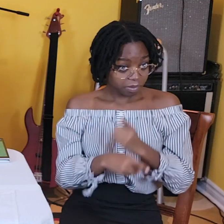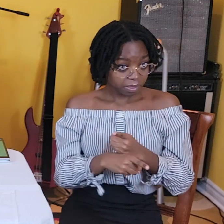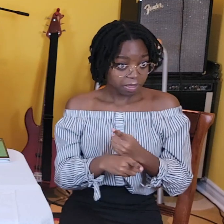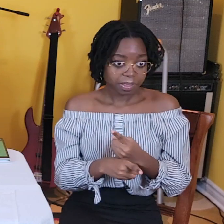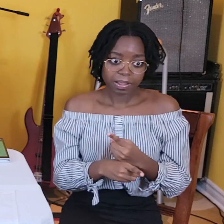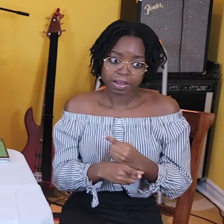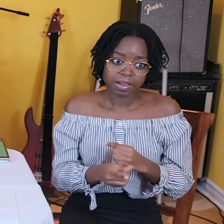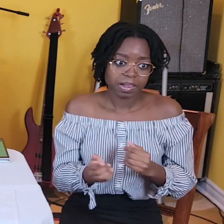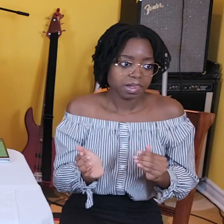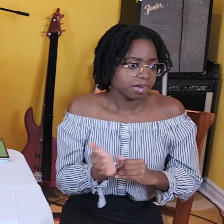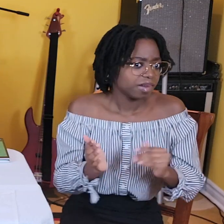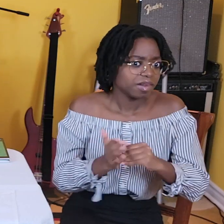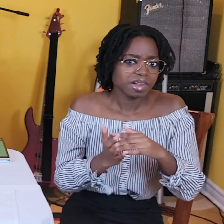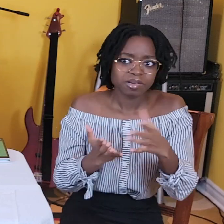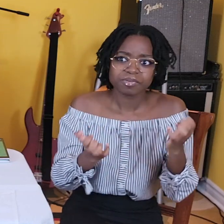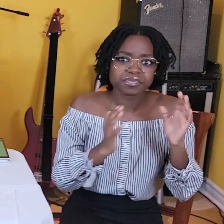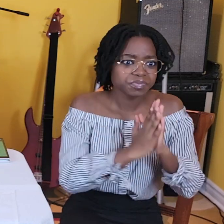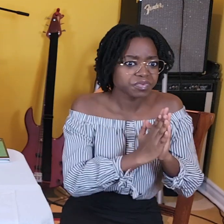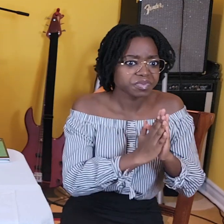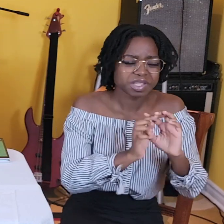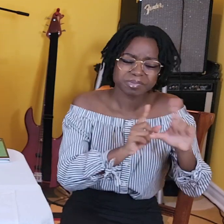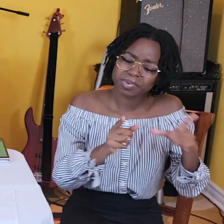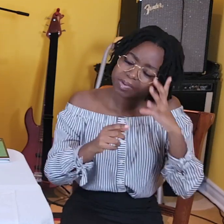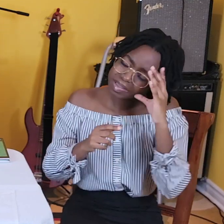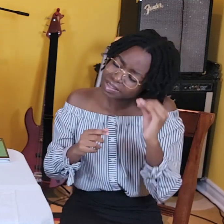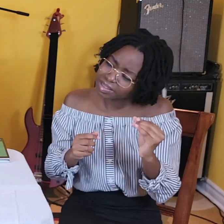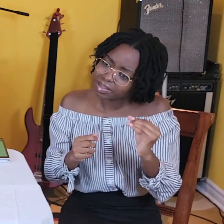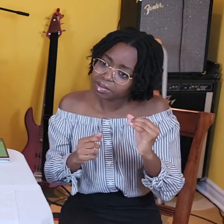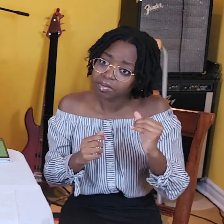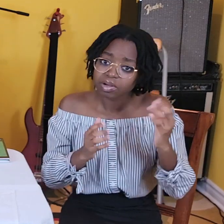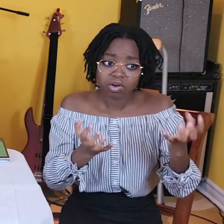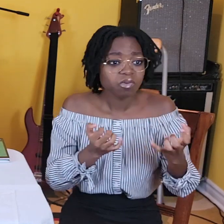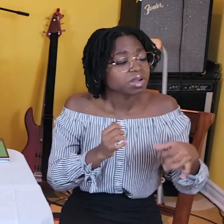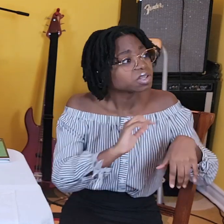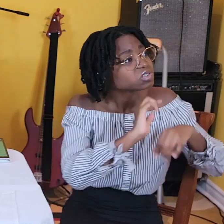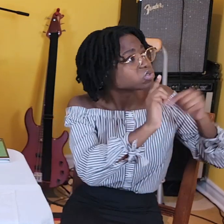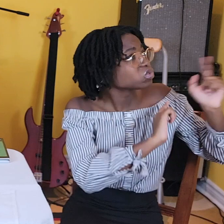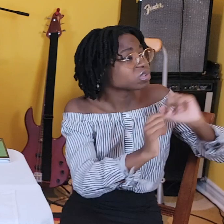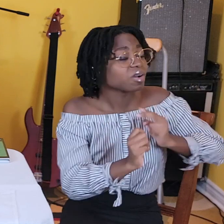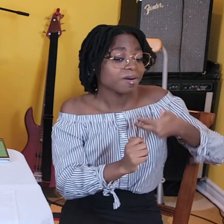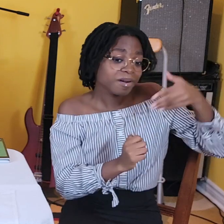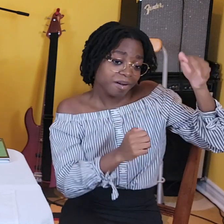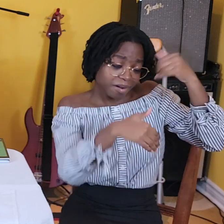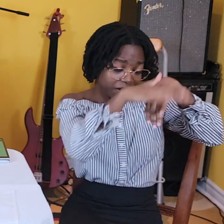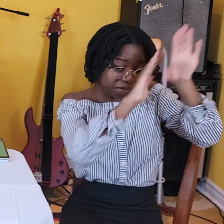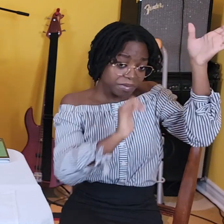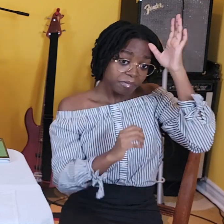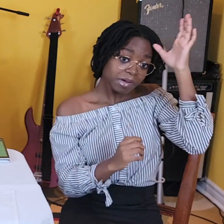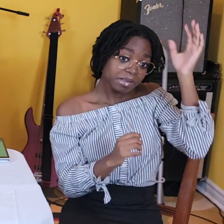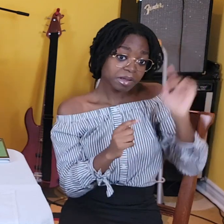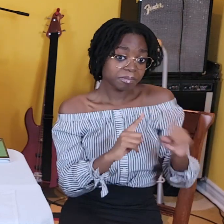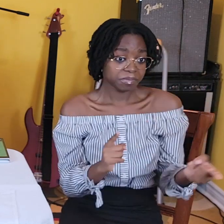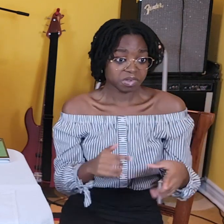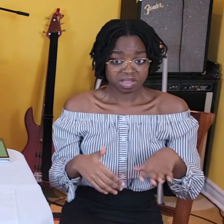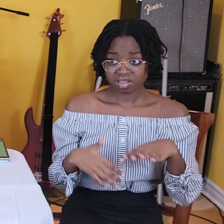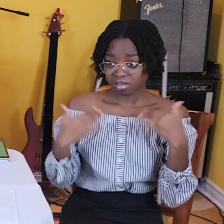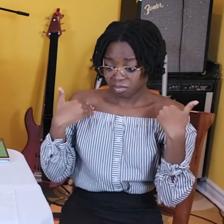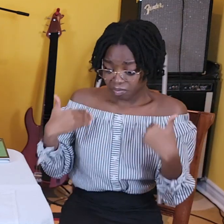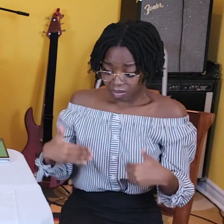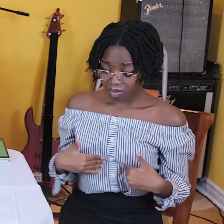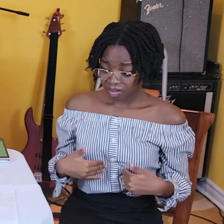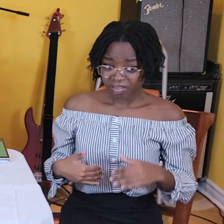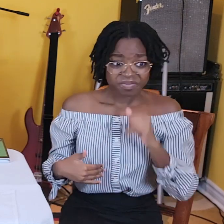up falling asleep. We want to talk to our Heavenly Father, but we find that the body is